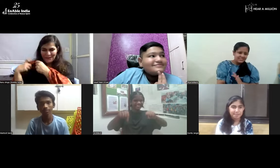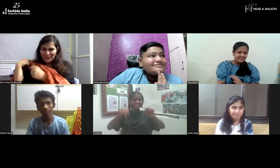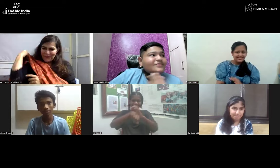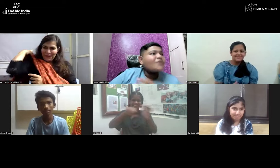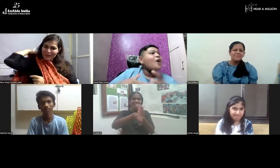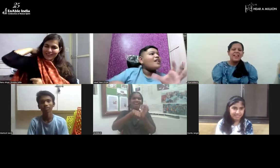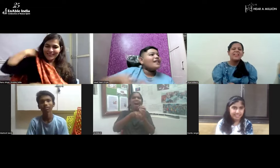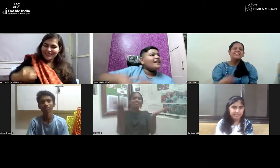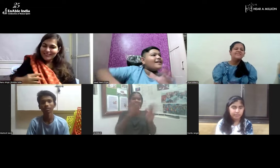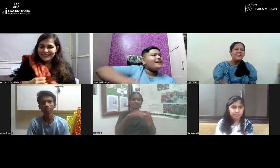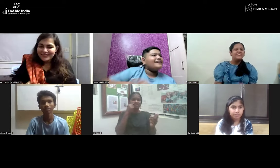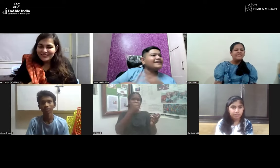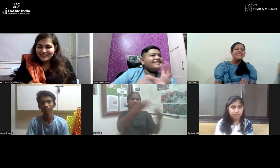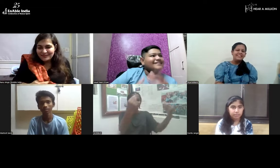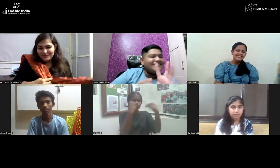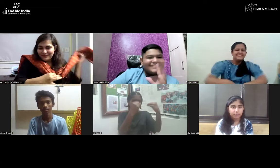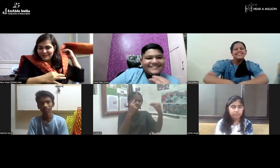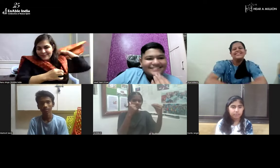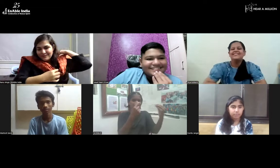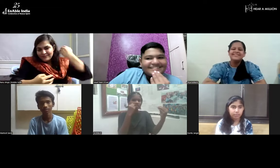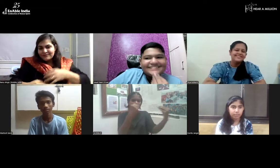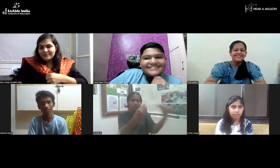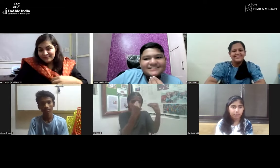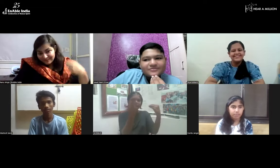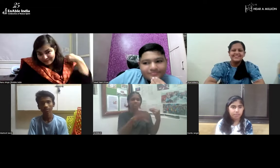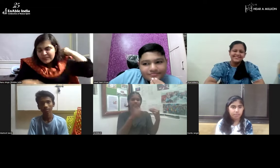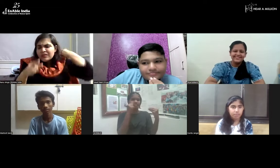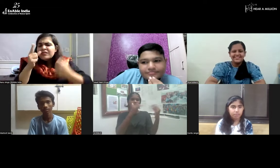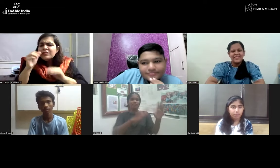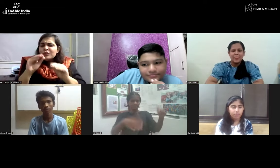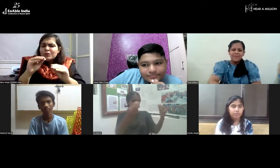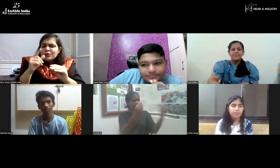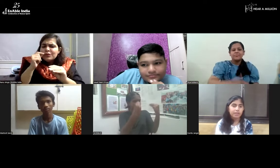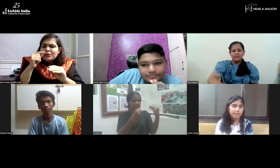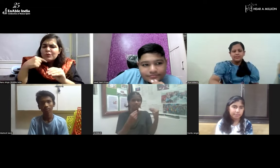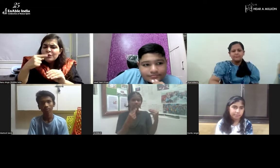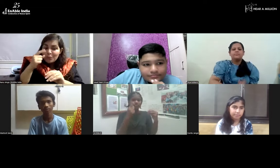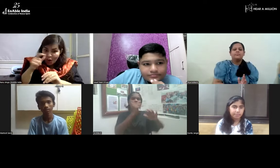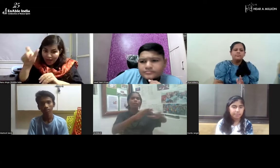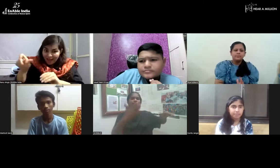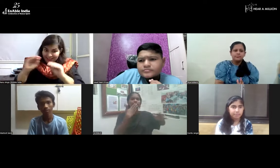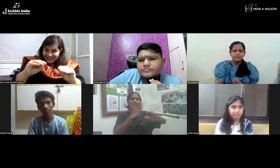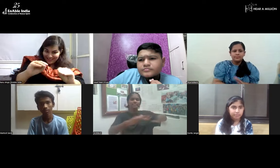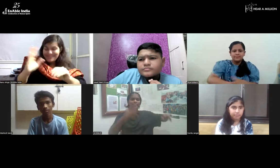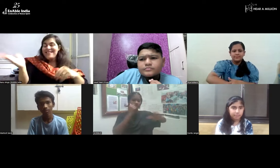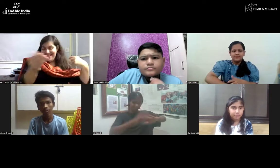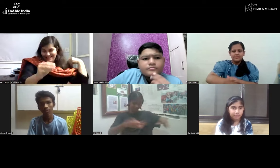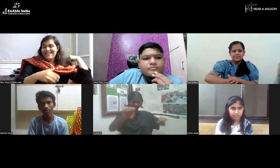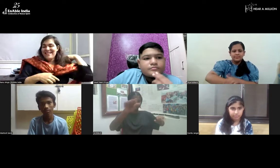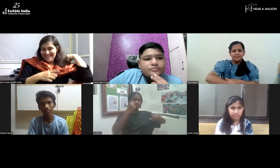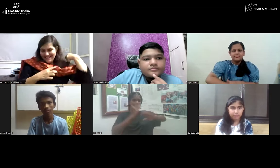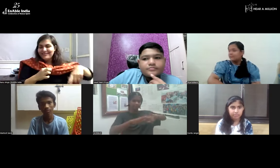important, whatever interests you, to get rid of stress. Okay, good. Good